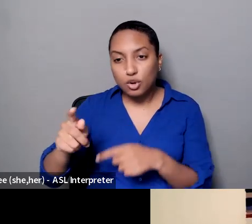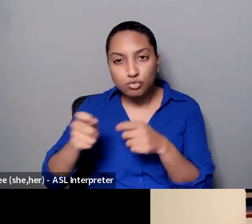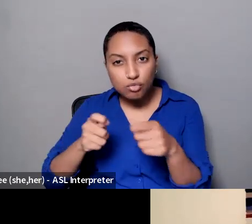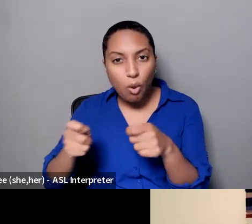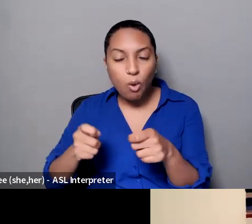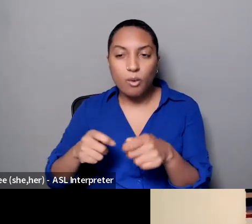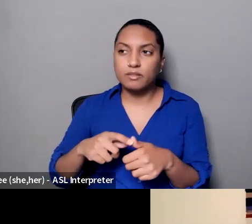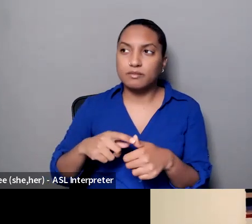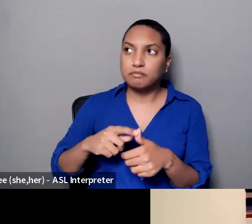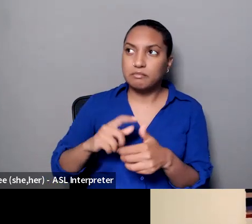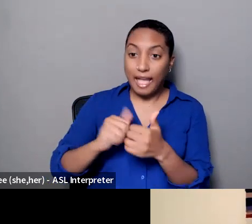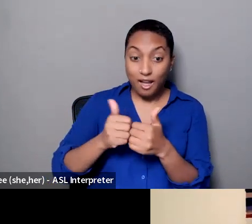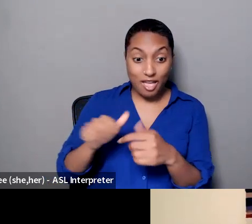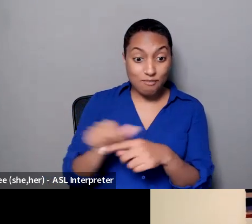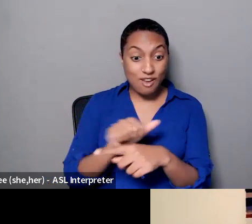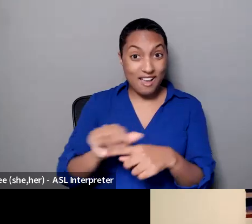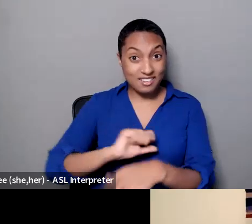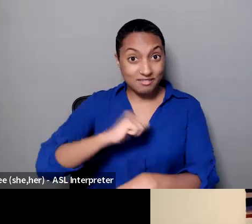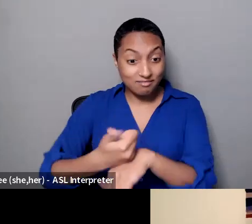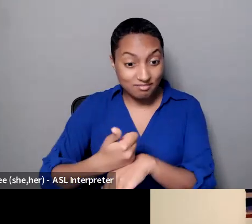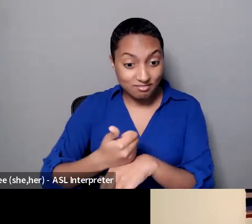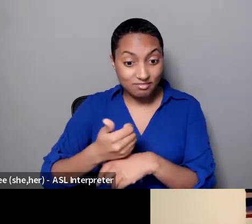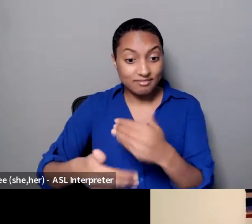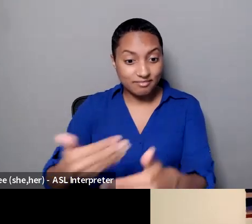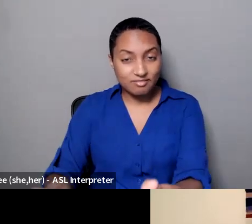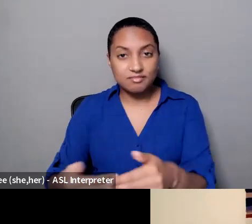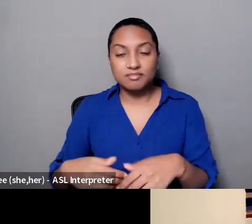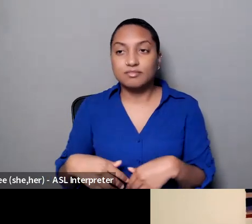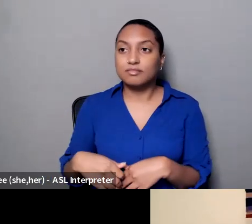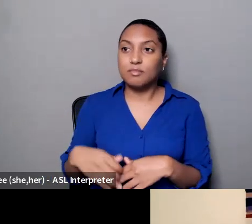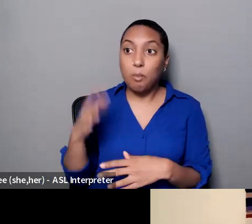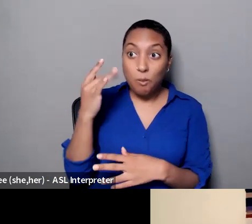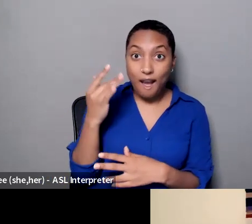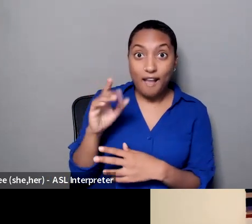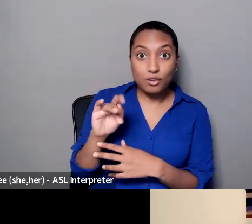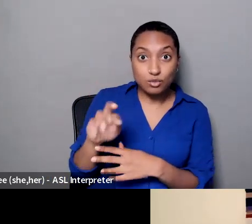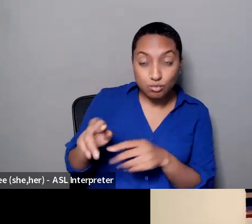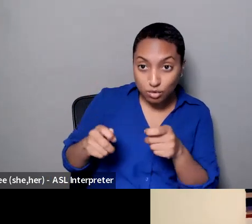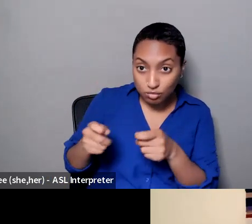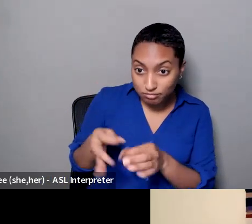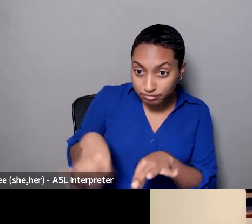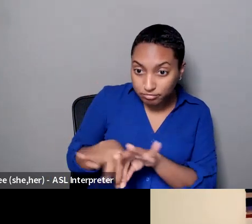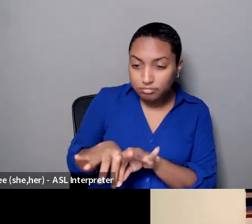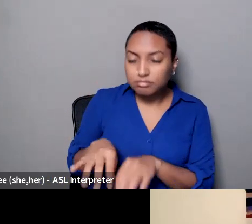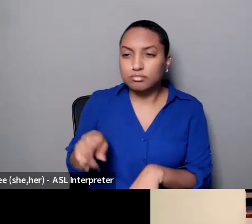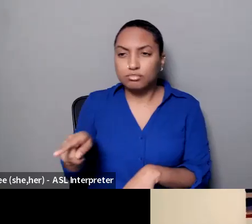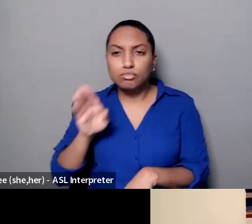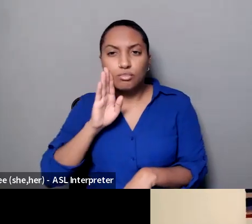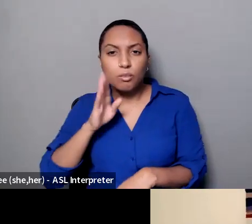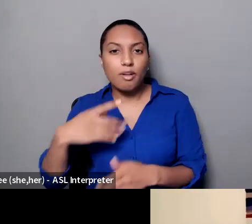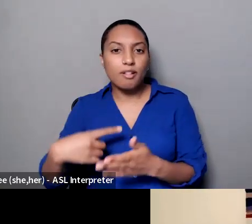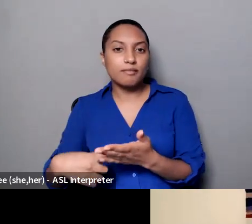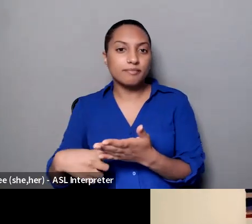and she'll describe a little bit about how she, as a leader, advanced leadership. She'll be followed